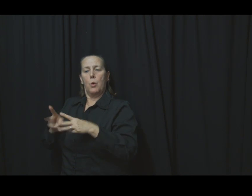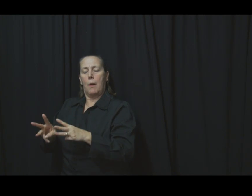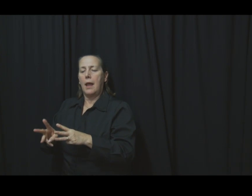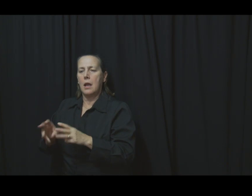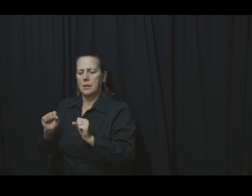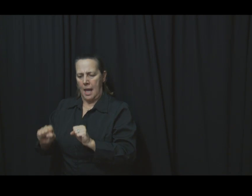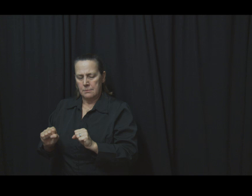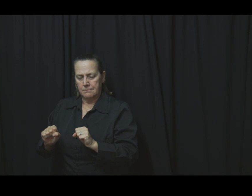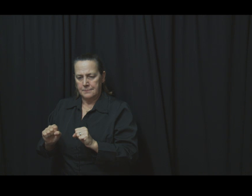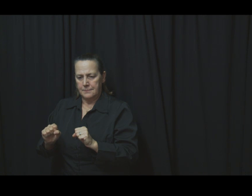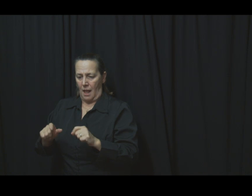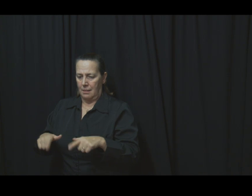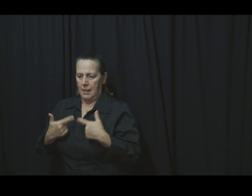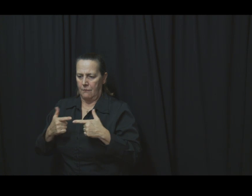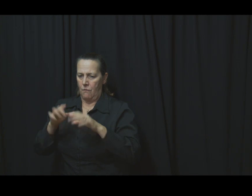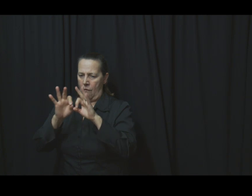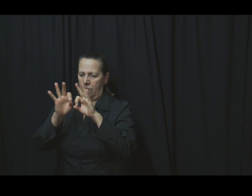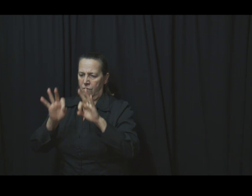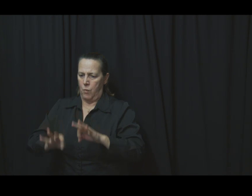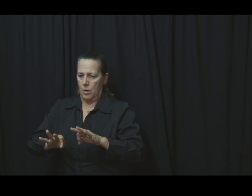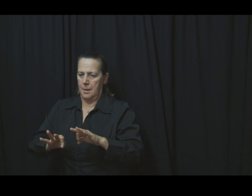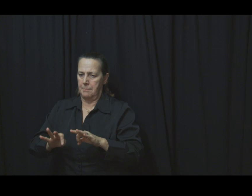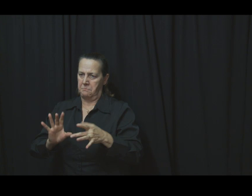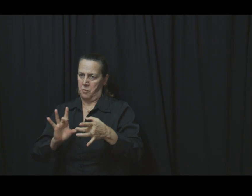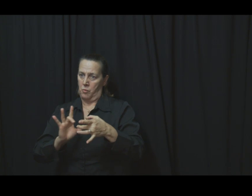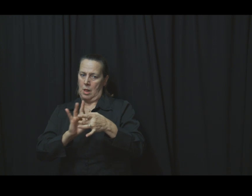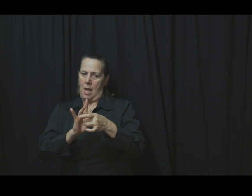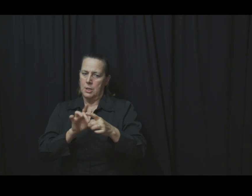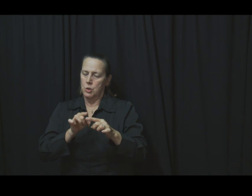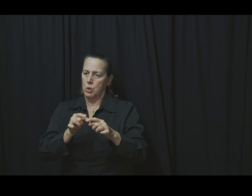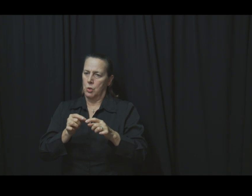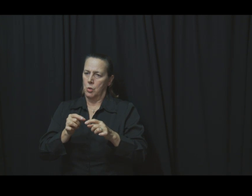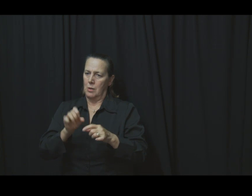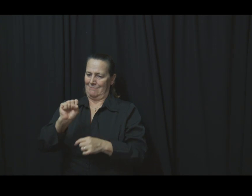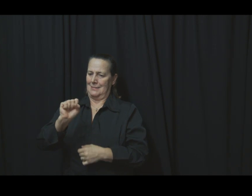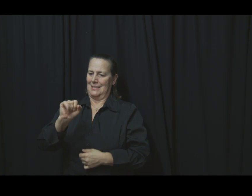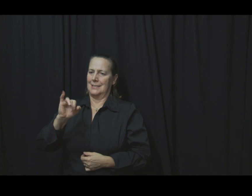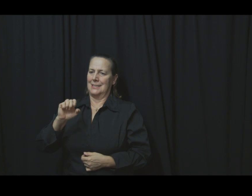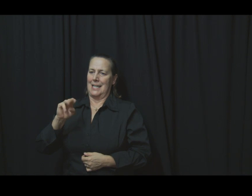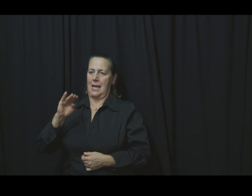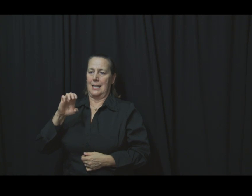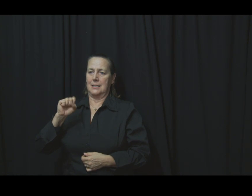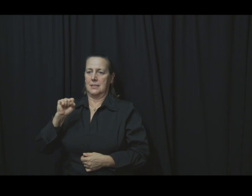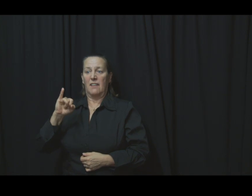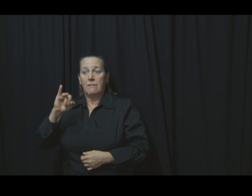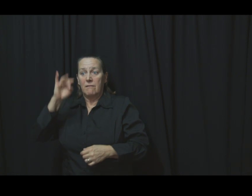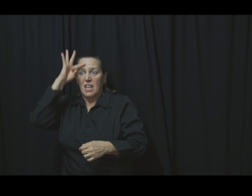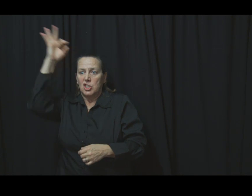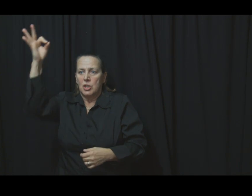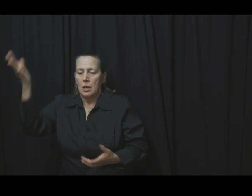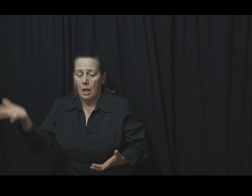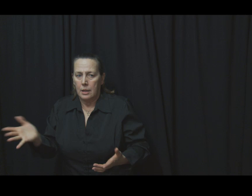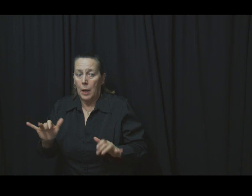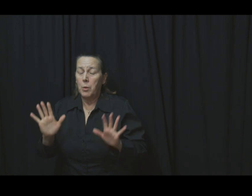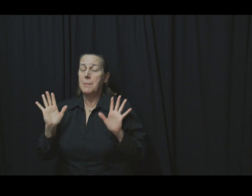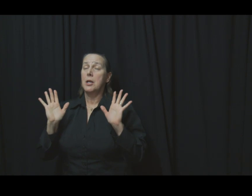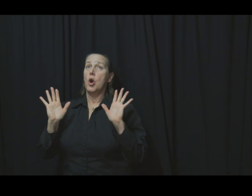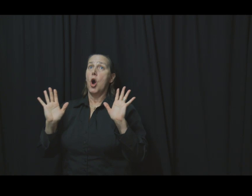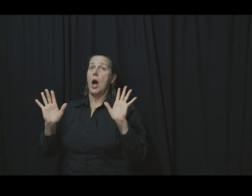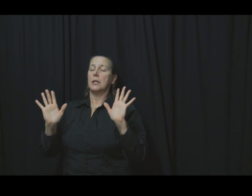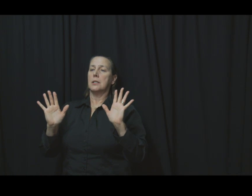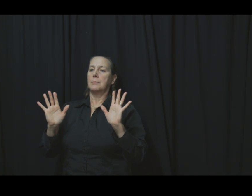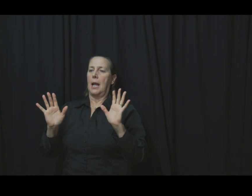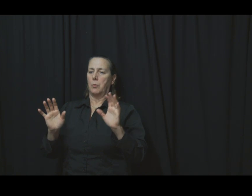of life form akin to science fiction that's crystal instead of membranous? This would be a fantastic discovery that would